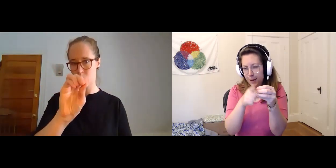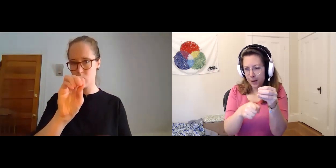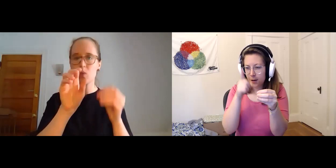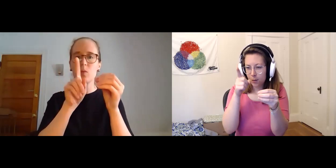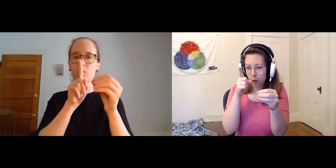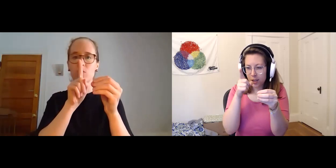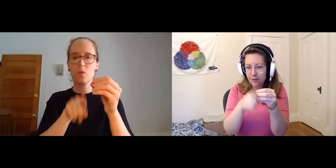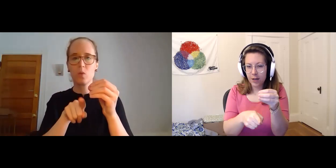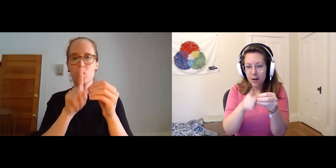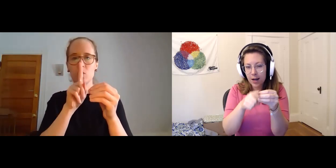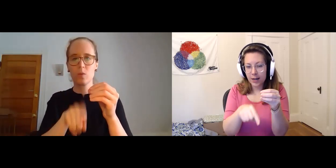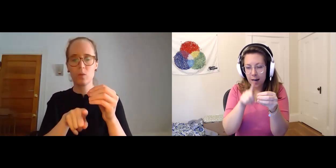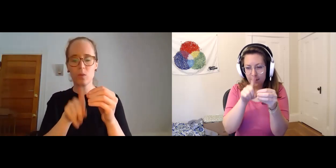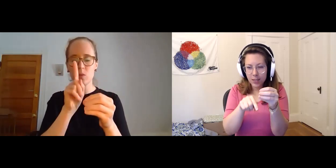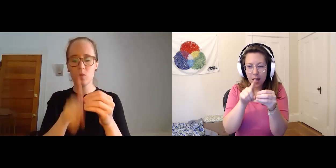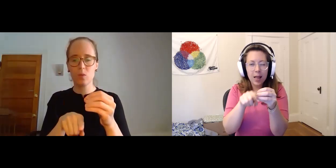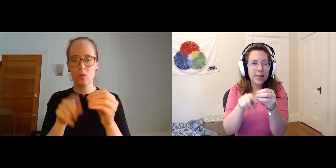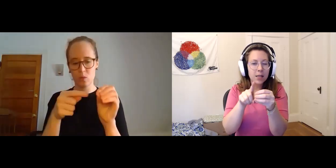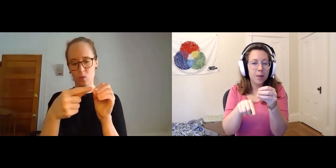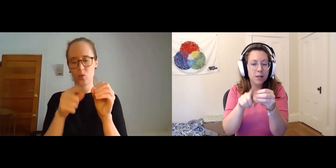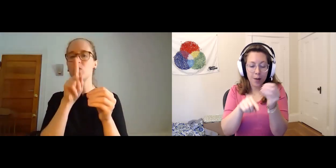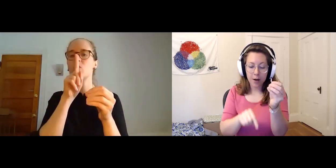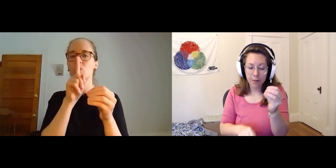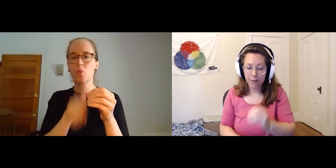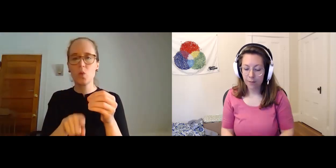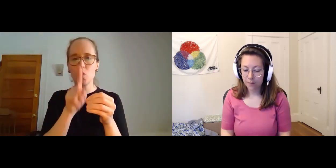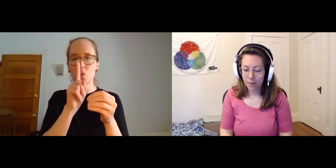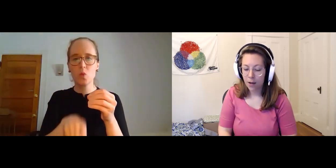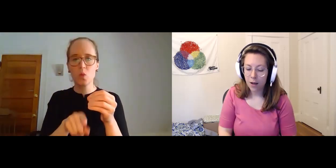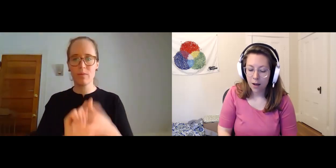little pointy finger and kind of slice up the tomato.